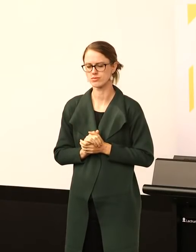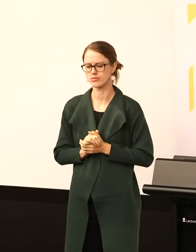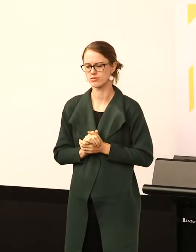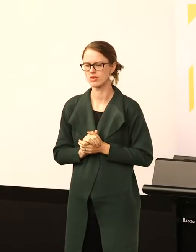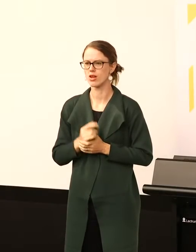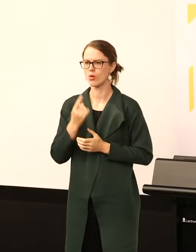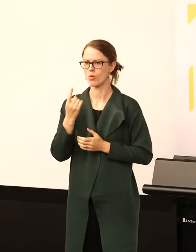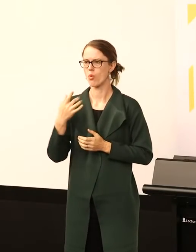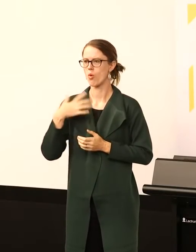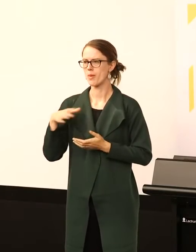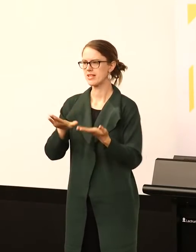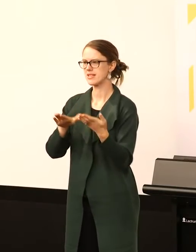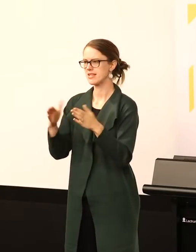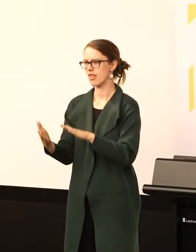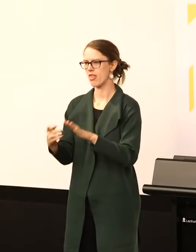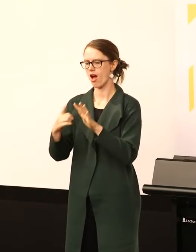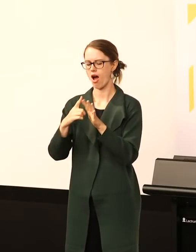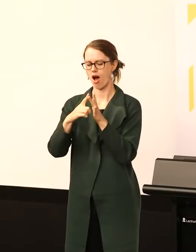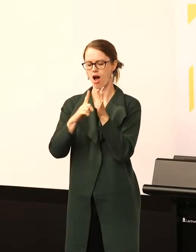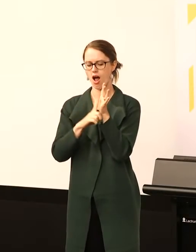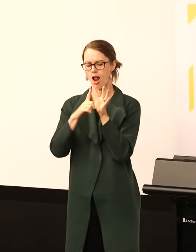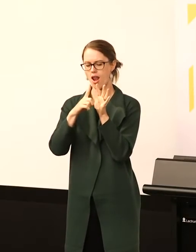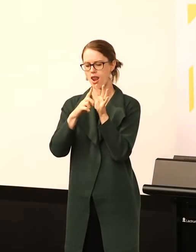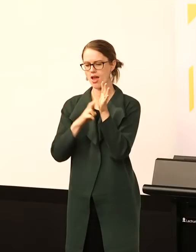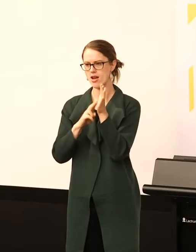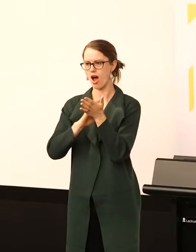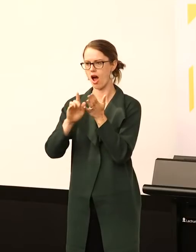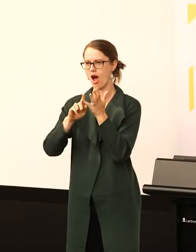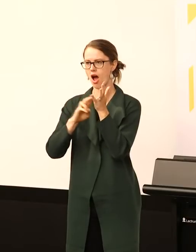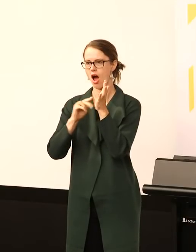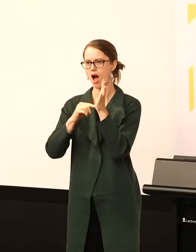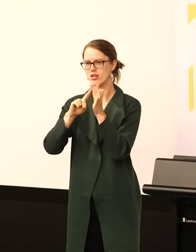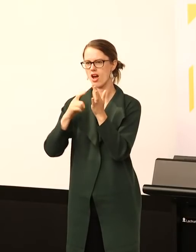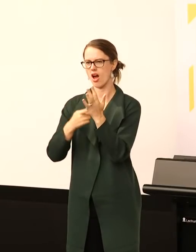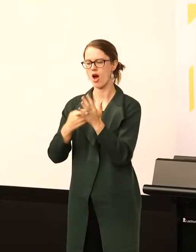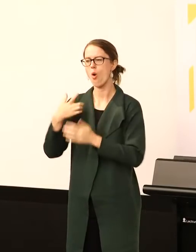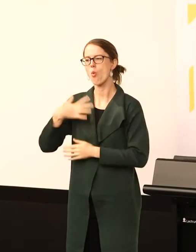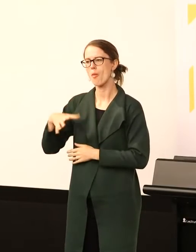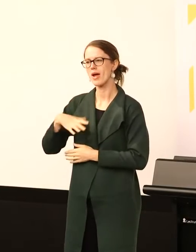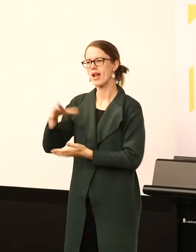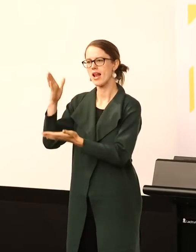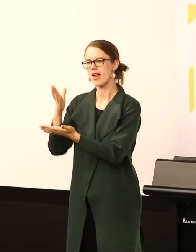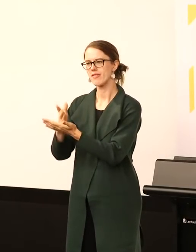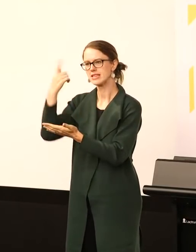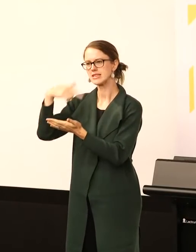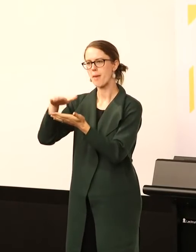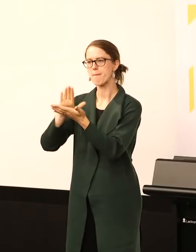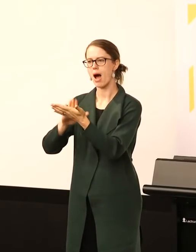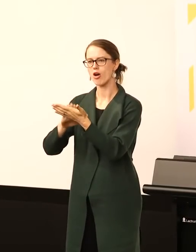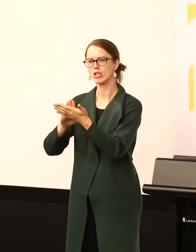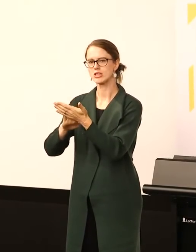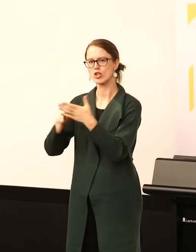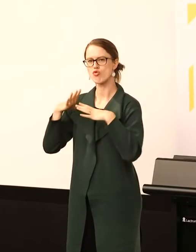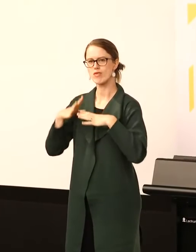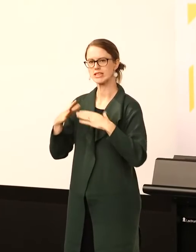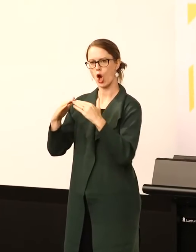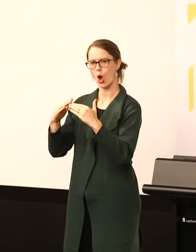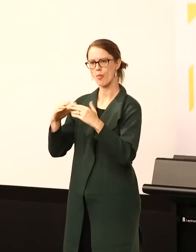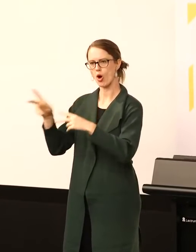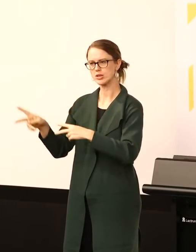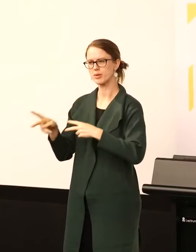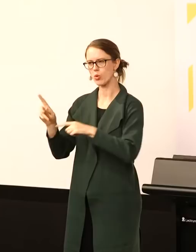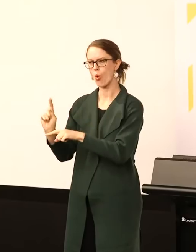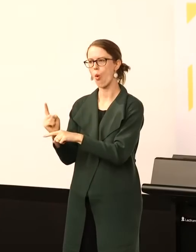today on the death of Aileen Hunter, a resident from St Margaret's Hospital and Rest Home in Te Atatū, Auckland.